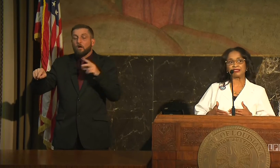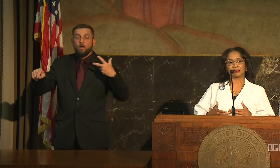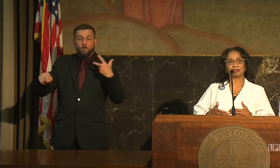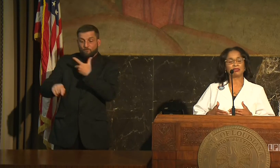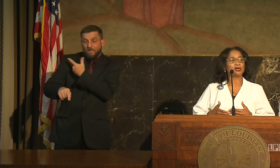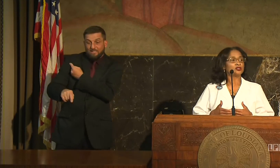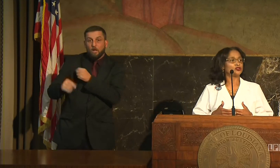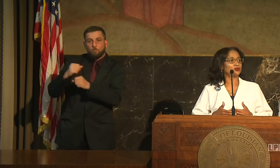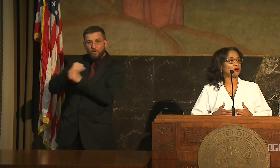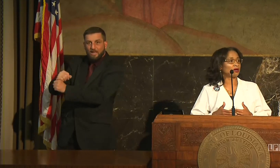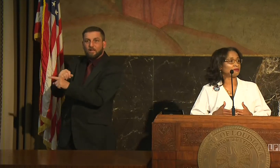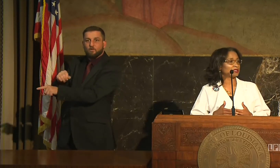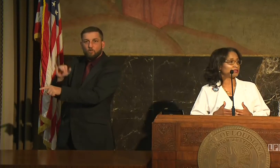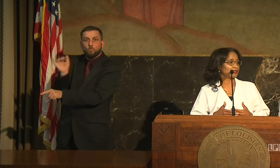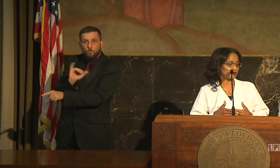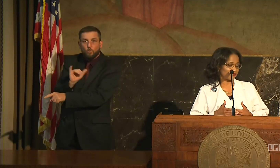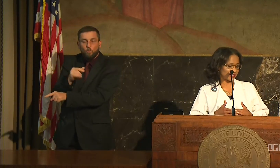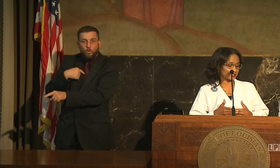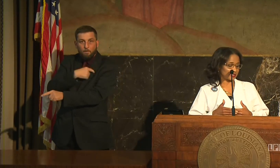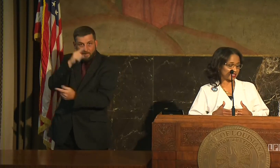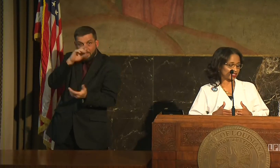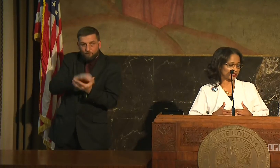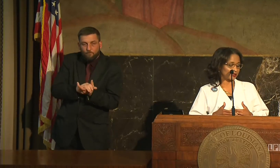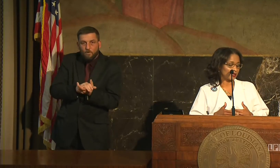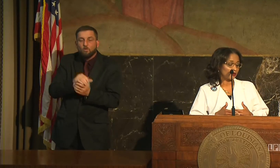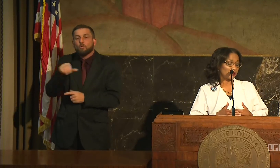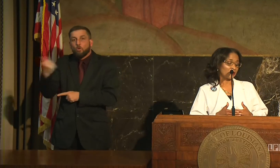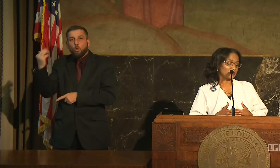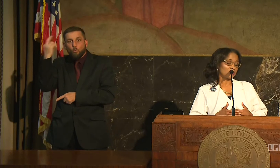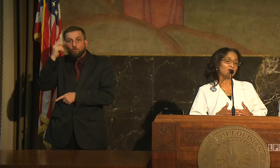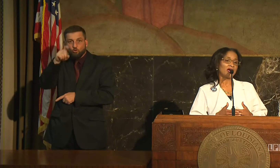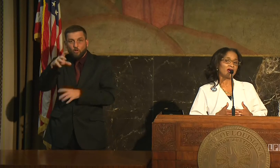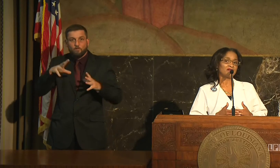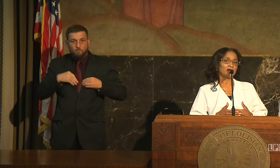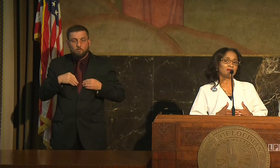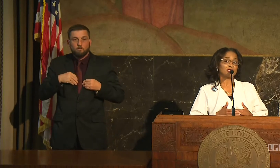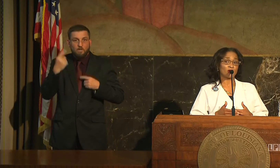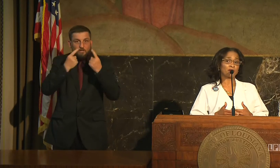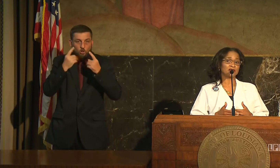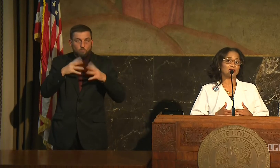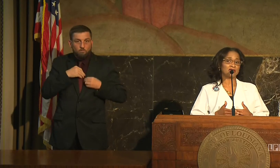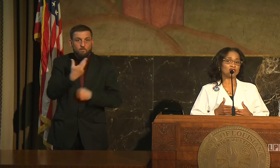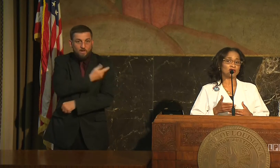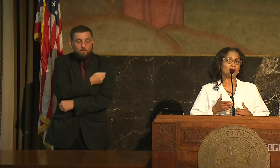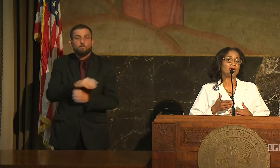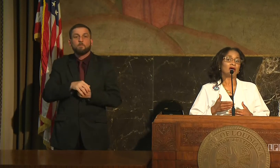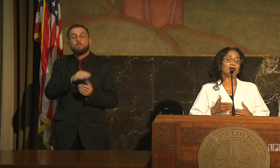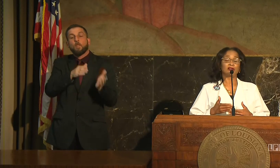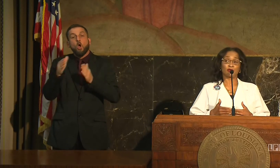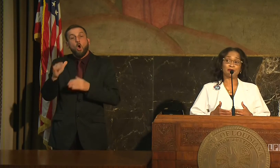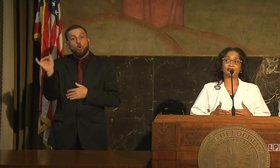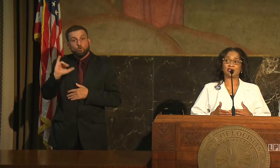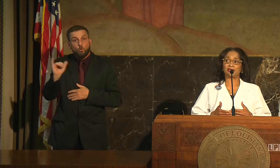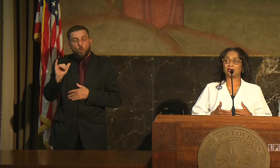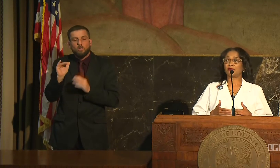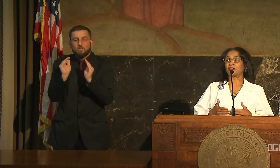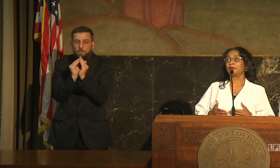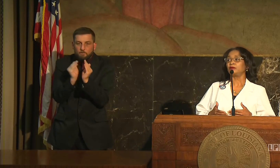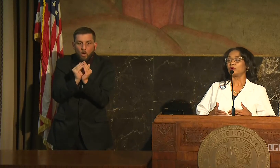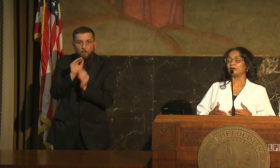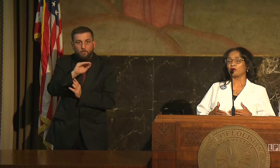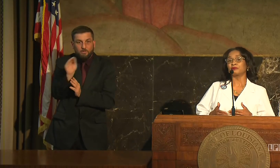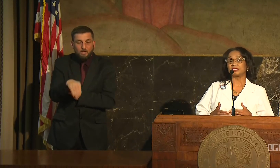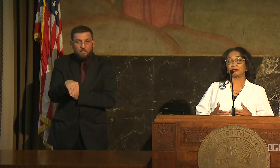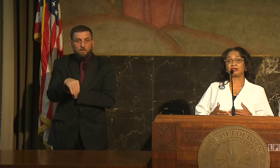another reason to consider vaccination. We also have a small percentage, 3% of